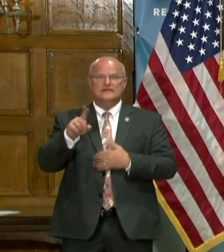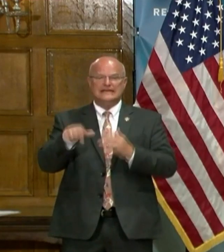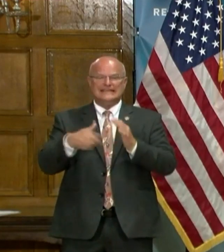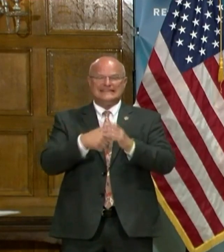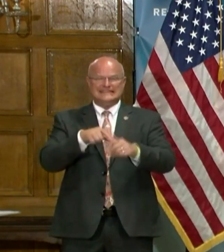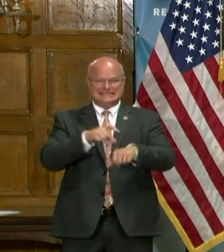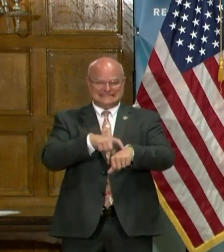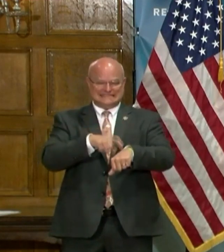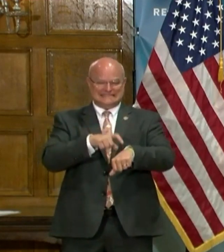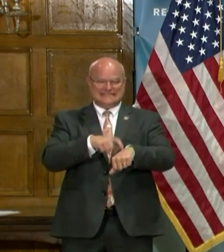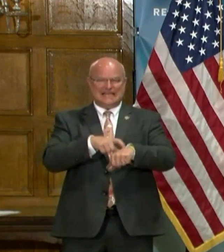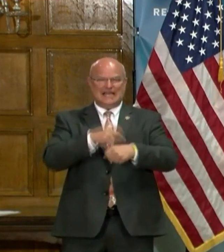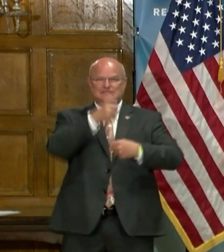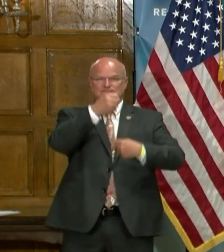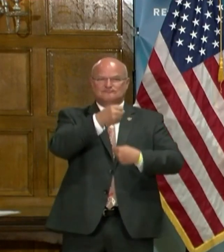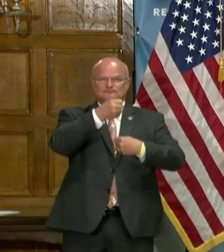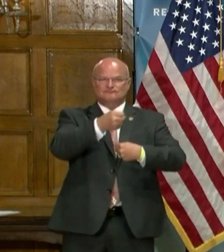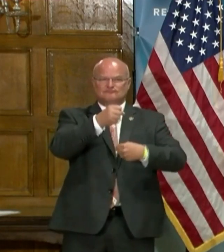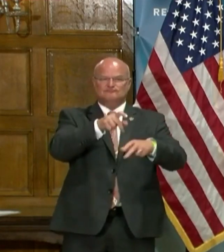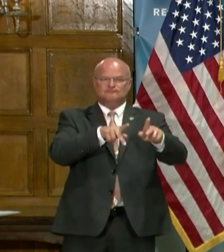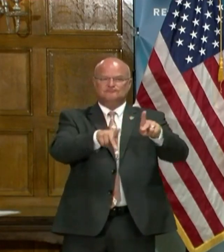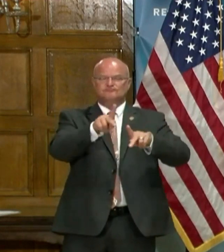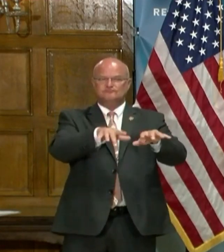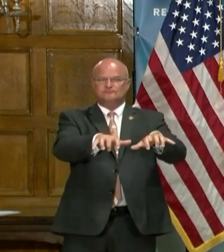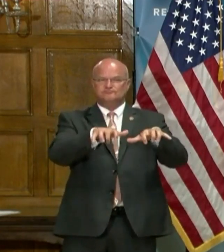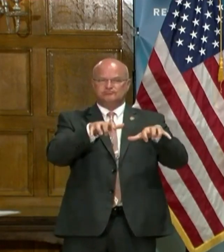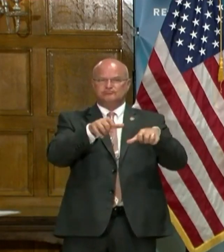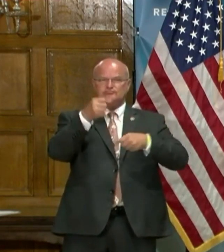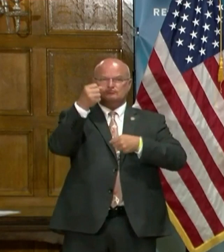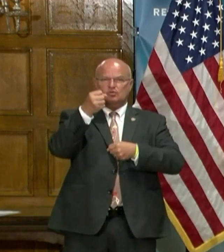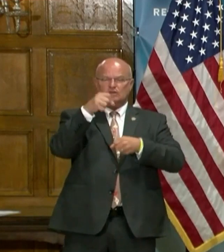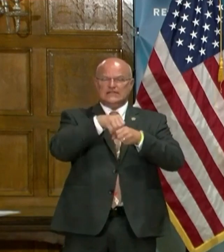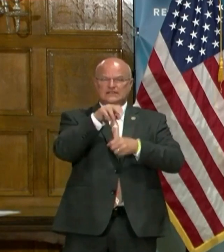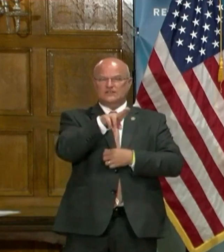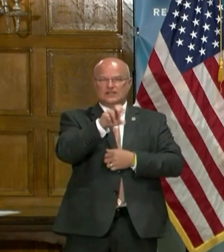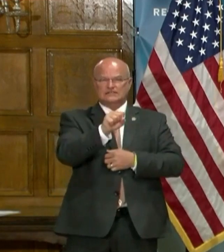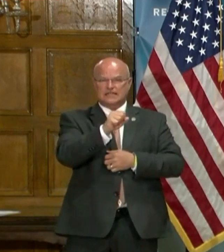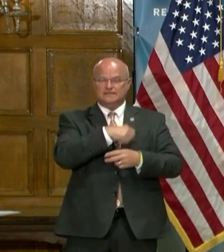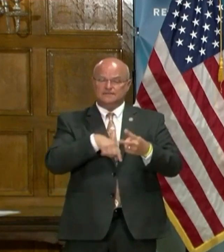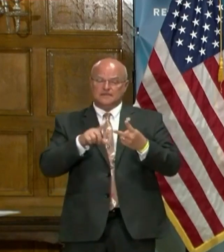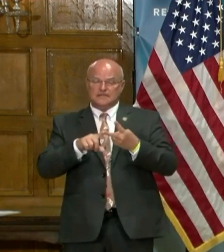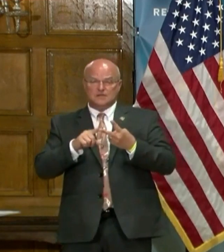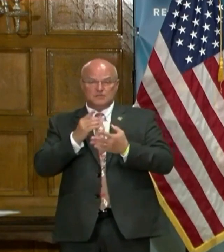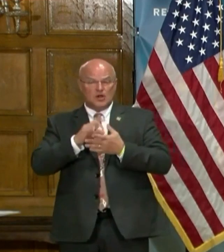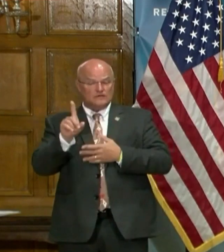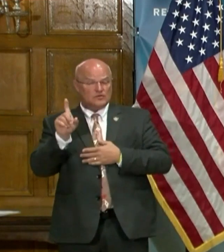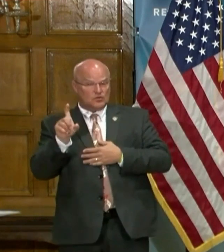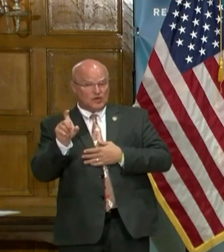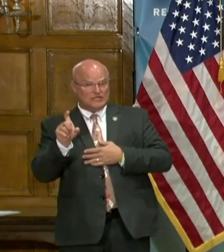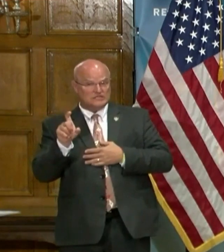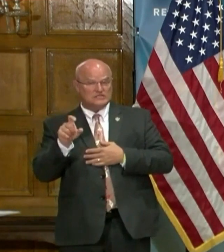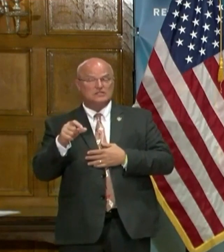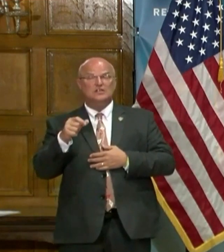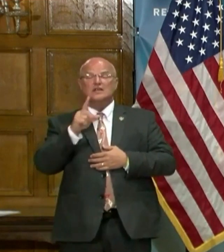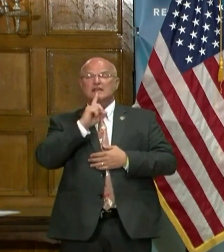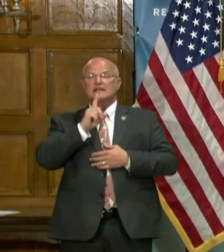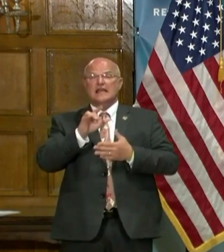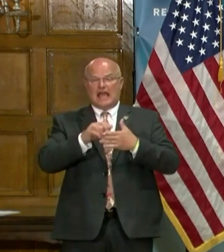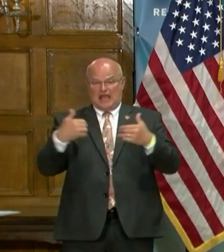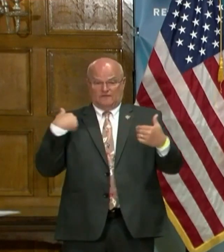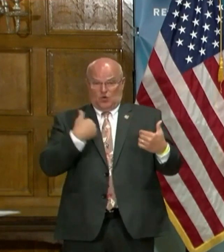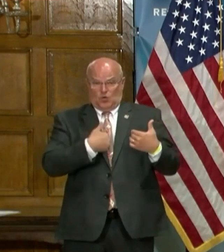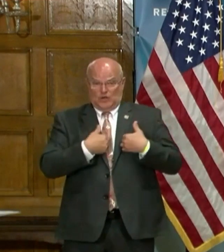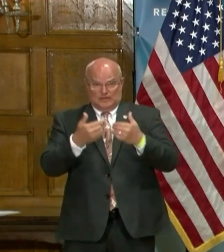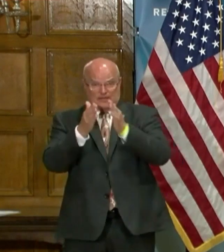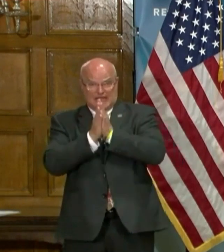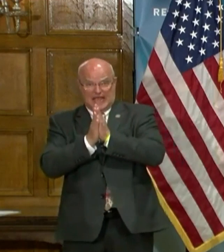this time of protest in the United States. In terms of the second part of your question, which is, have we